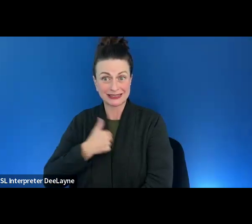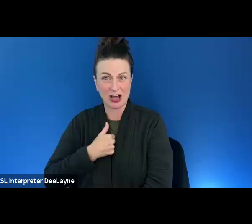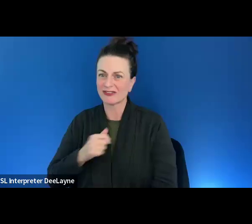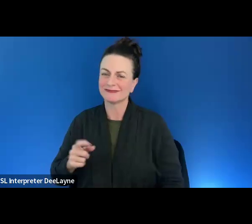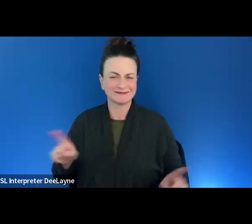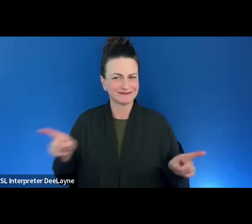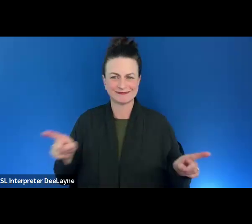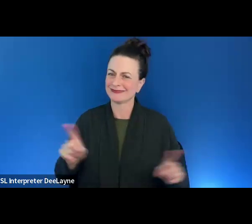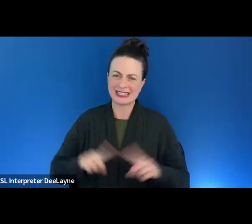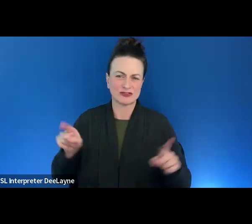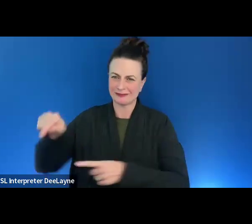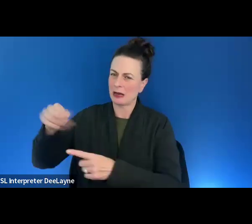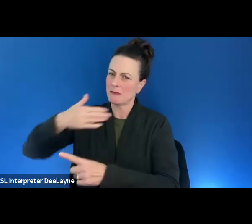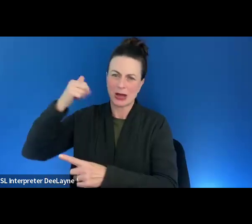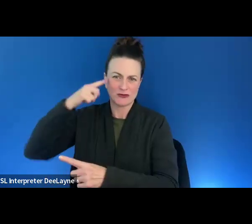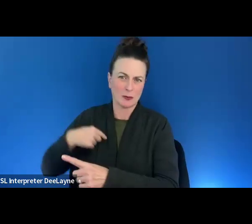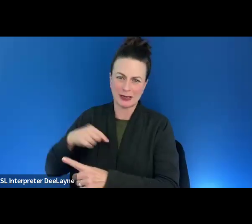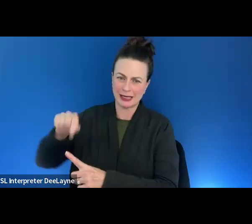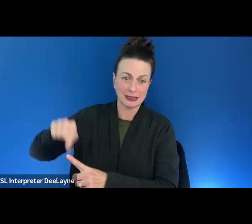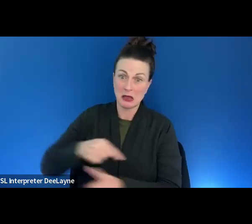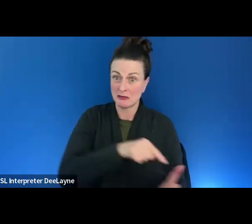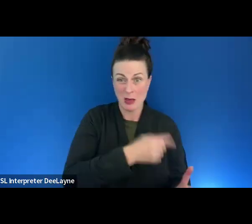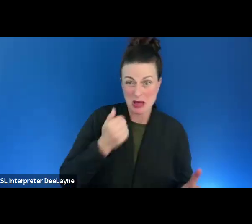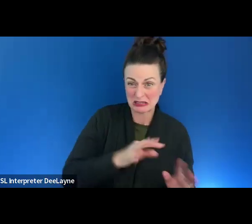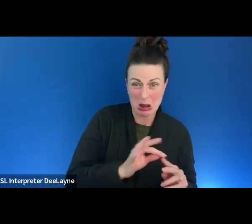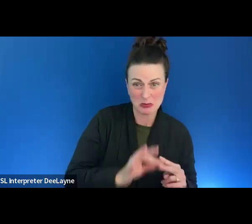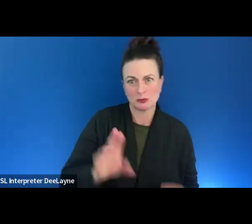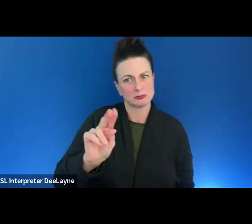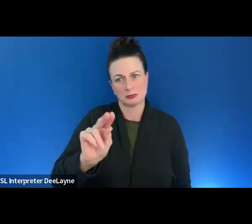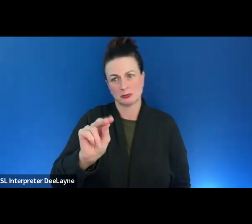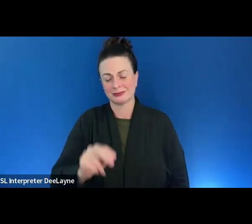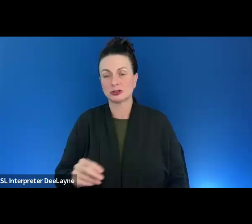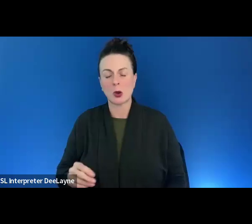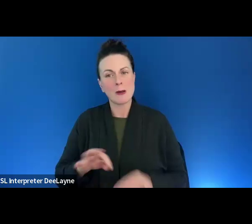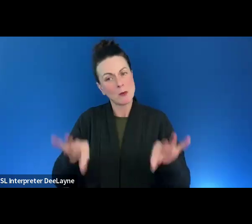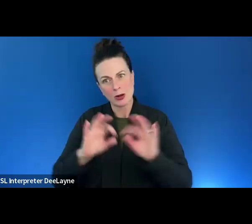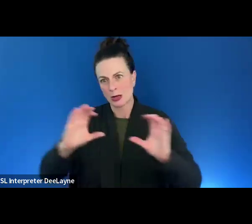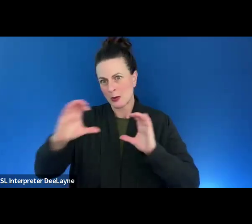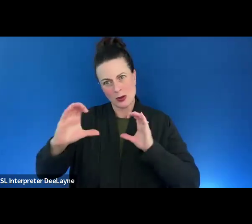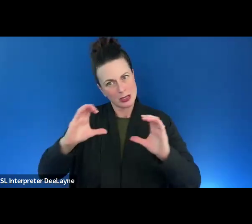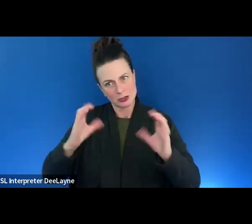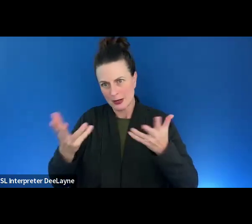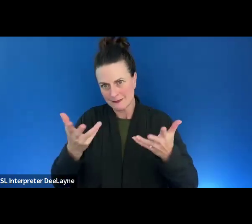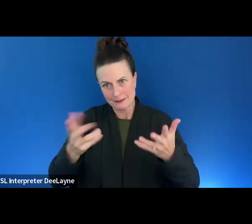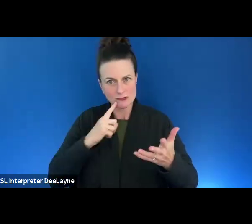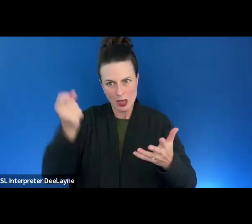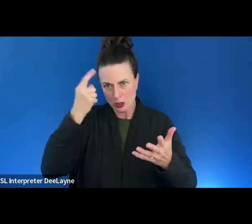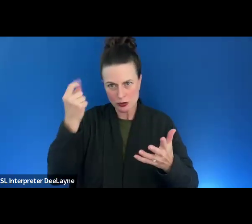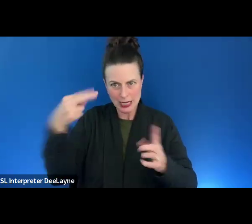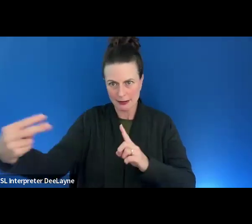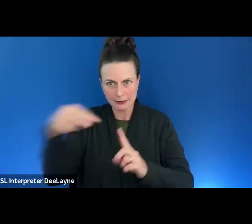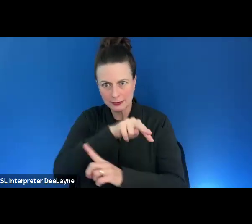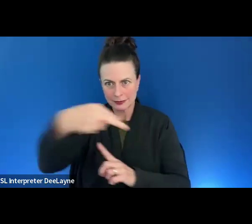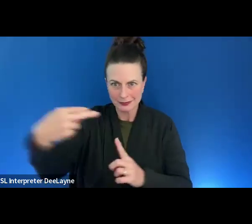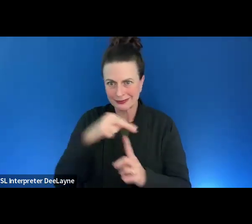an entrepreneur. So for me, that wasn't the best option. So I think it's just really important to have that communication and really just understand each other